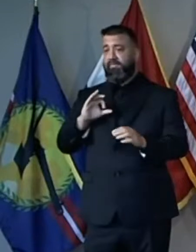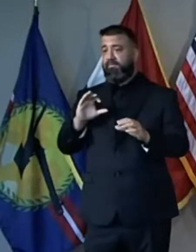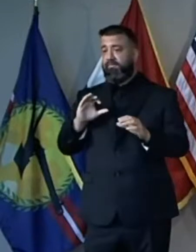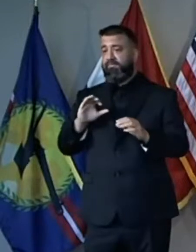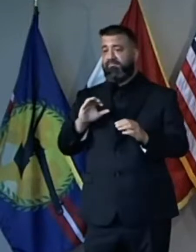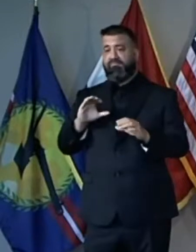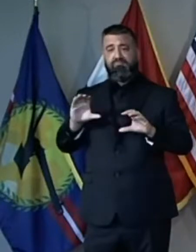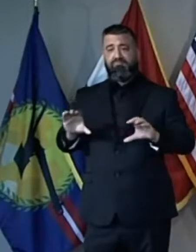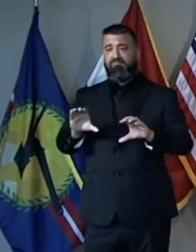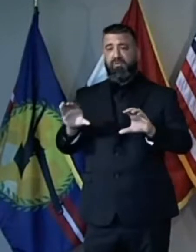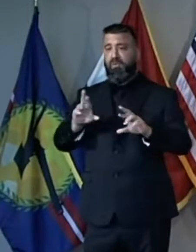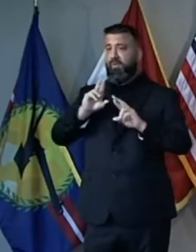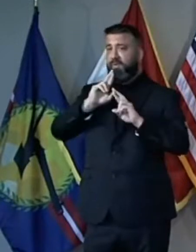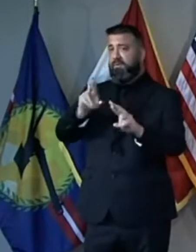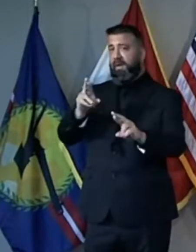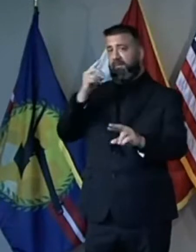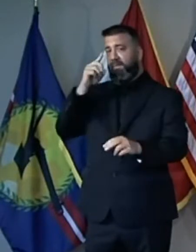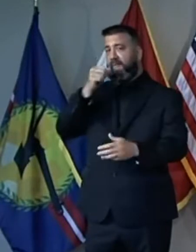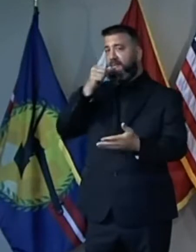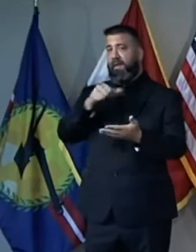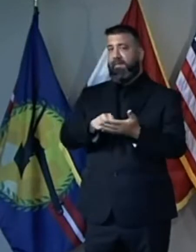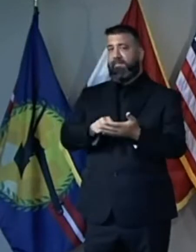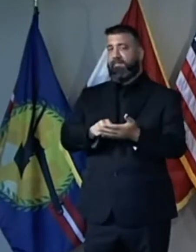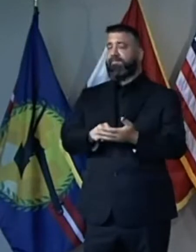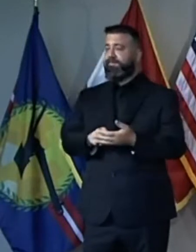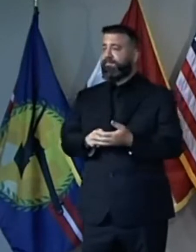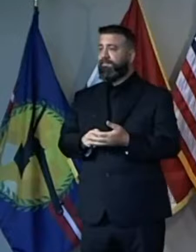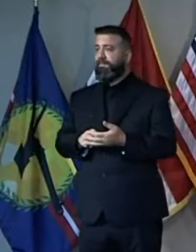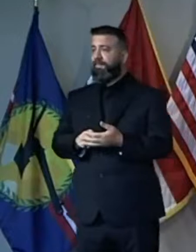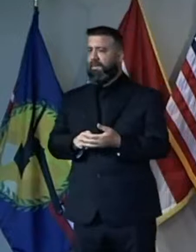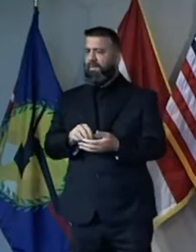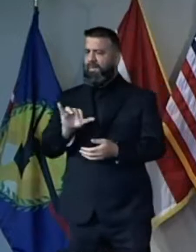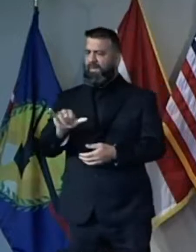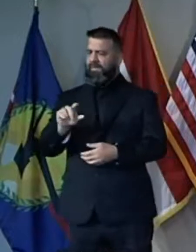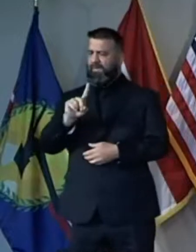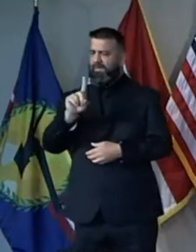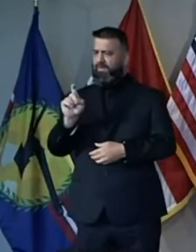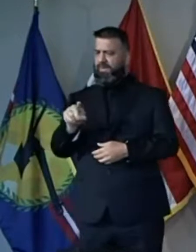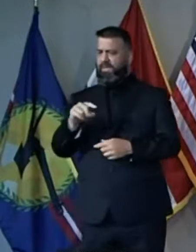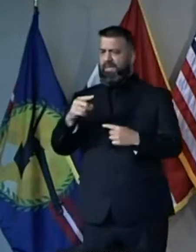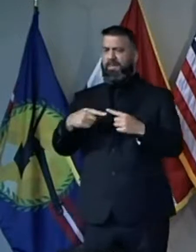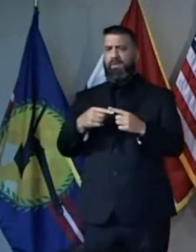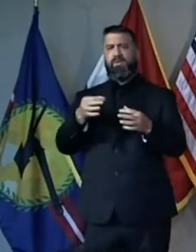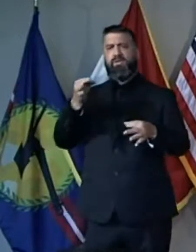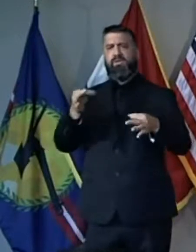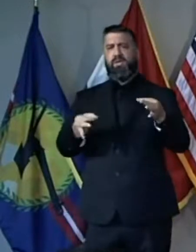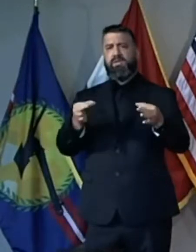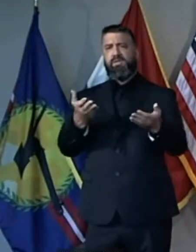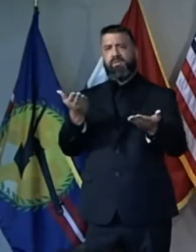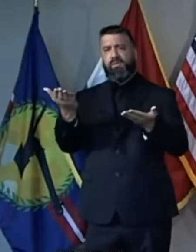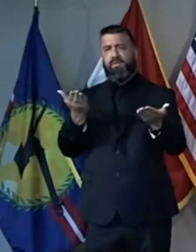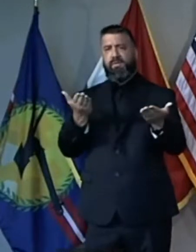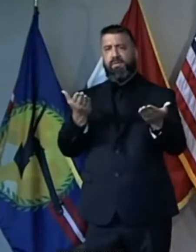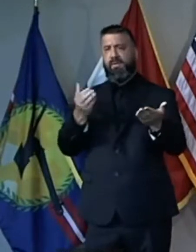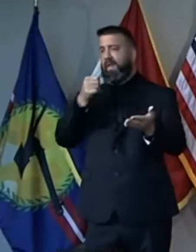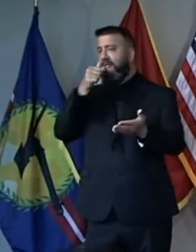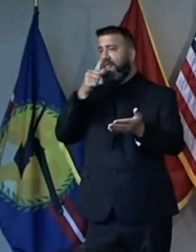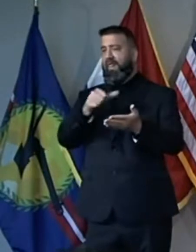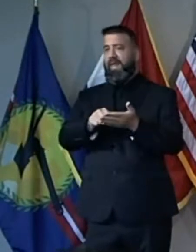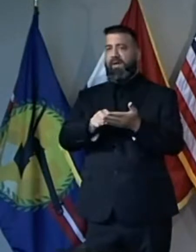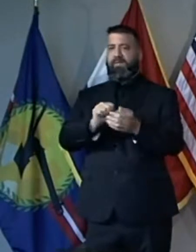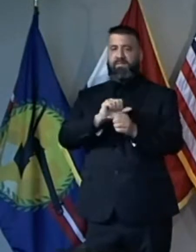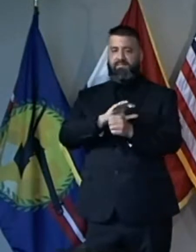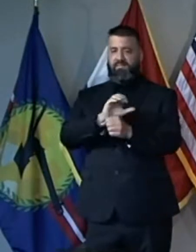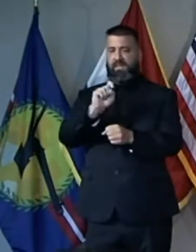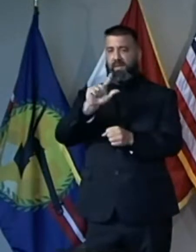to respond to this letter? Okay, so there's a question about Justice Services and the letter that the County Council